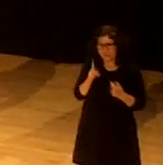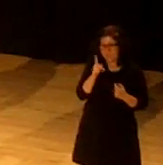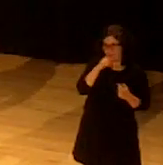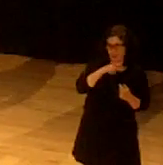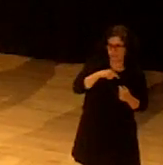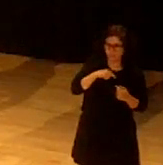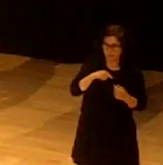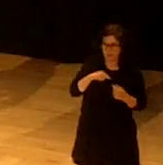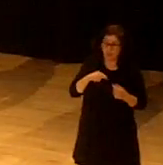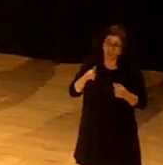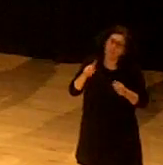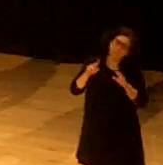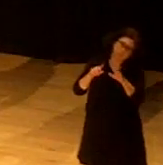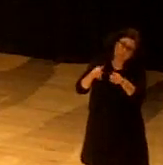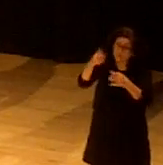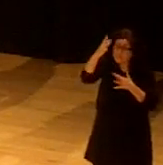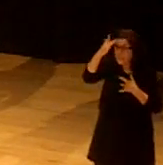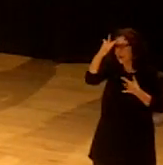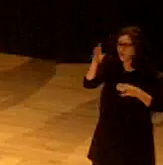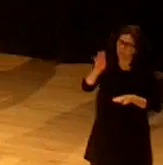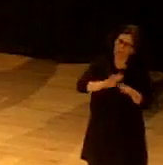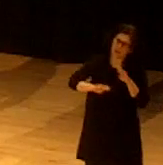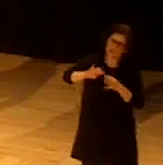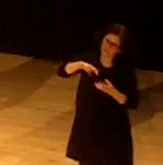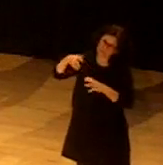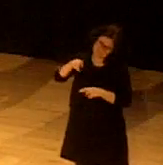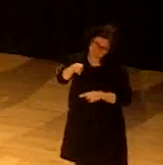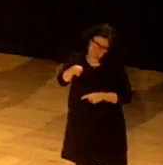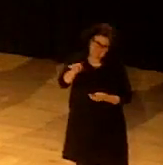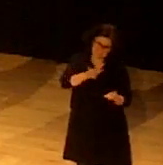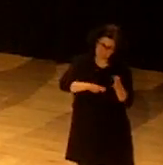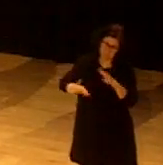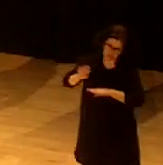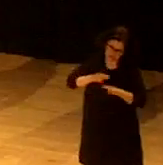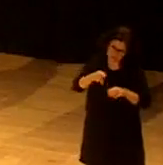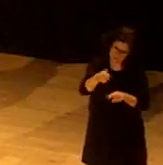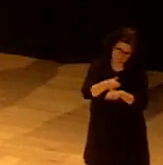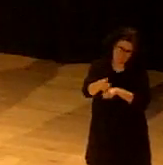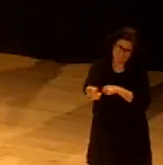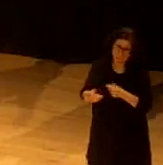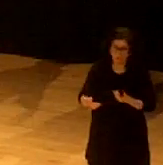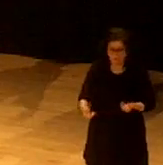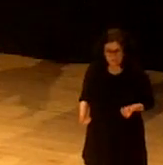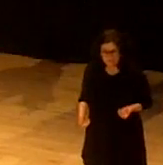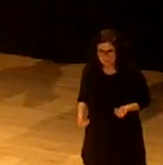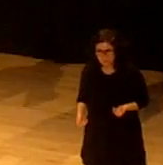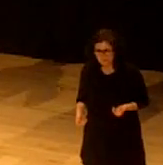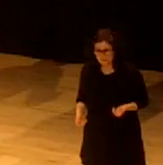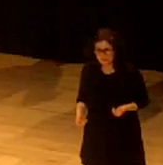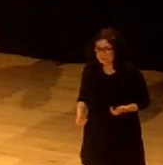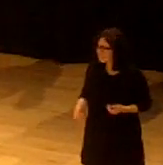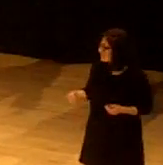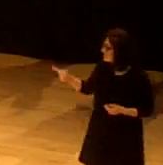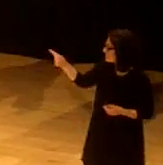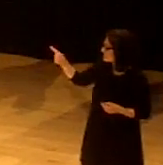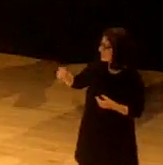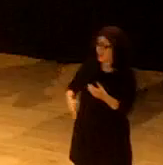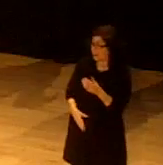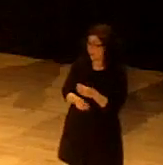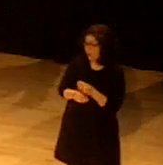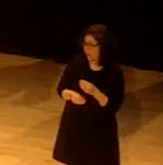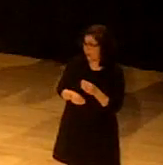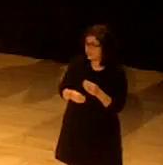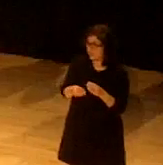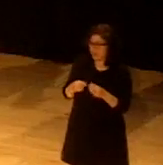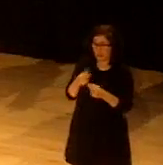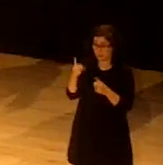you know, here's this biologically sick person, and it puts it in a larger context. But also, can I just say, because I would take that a step further, I'd